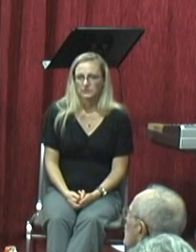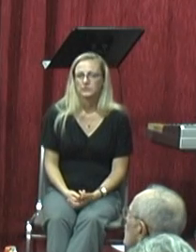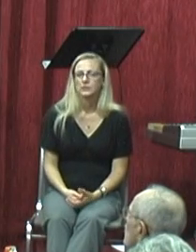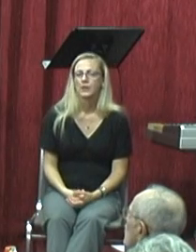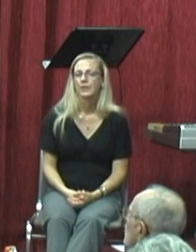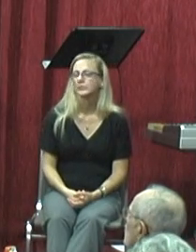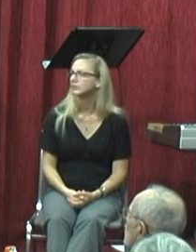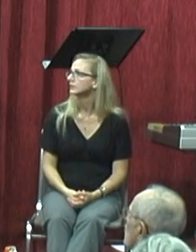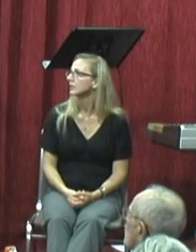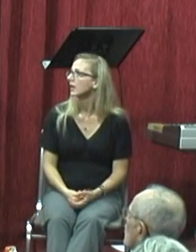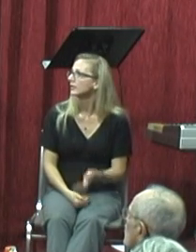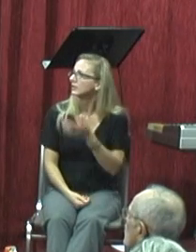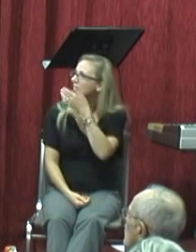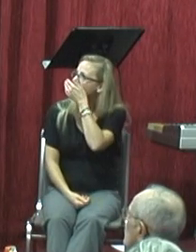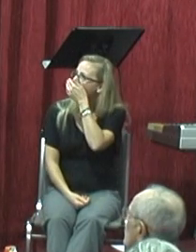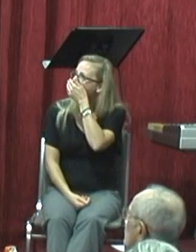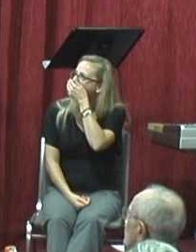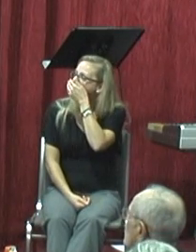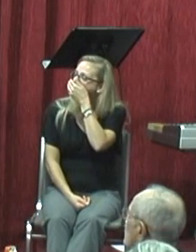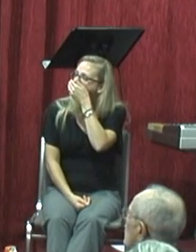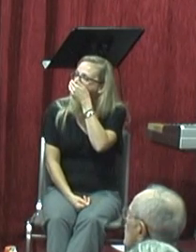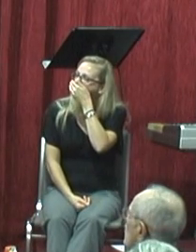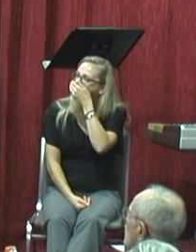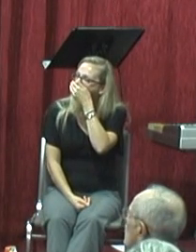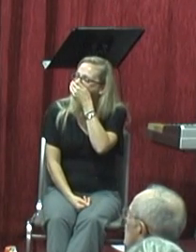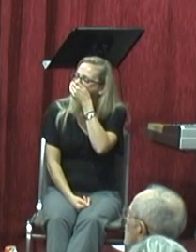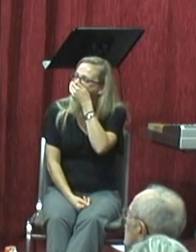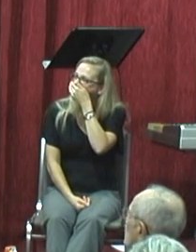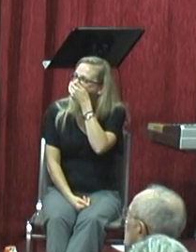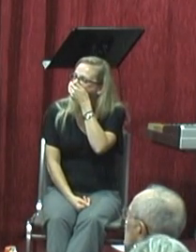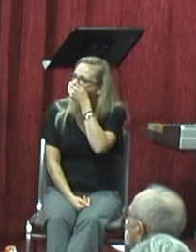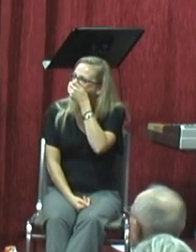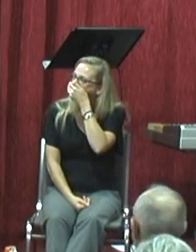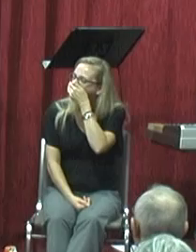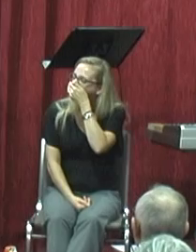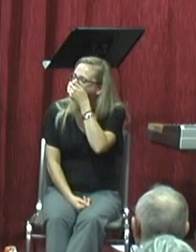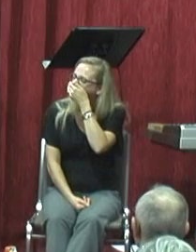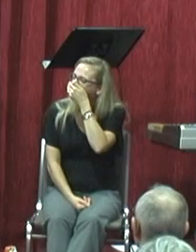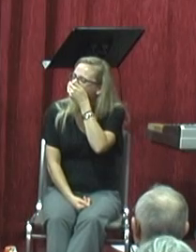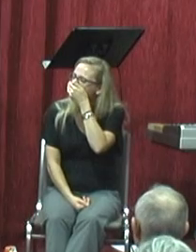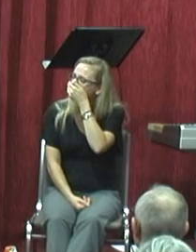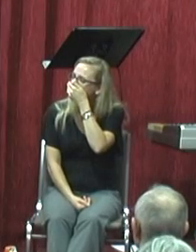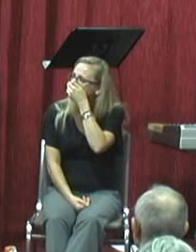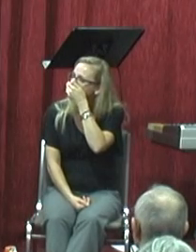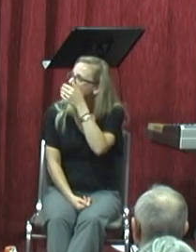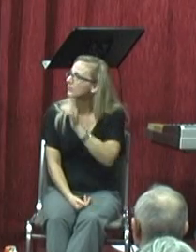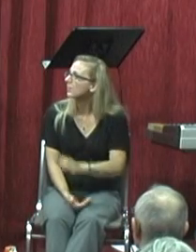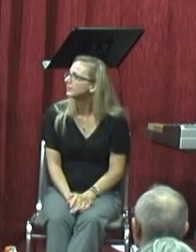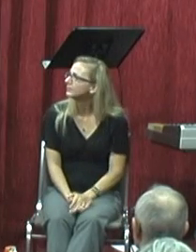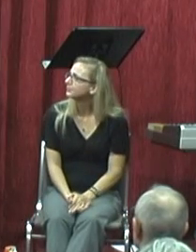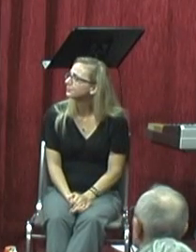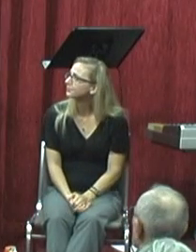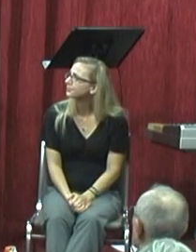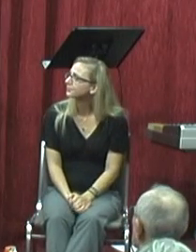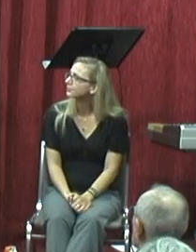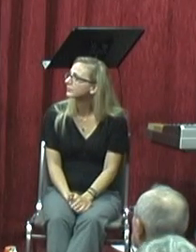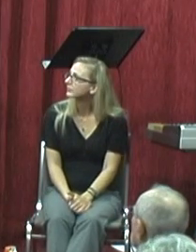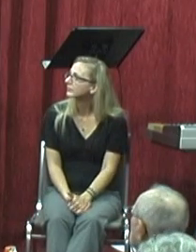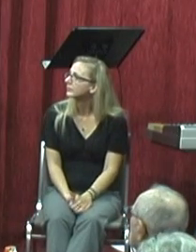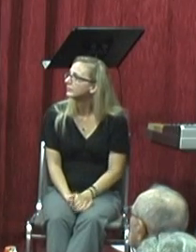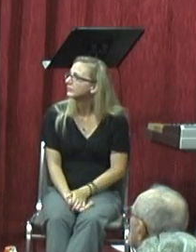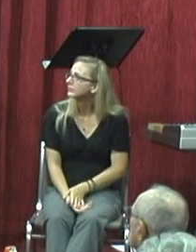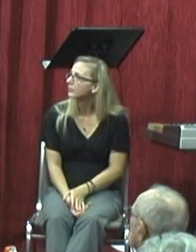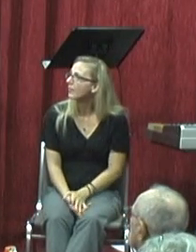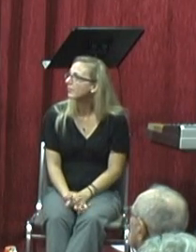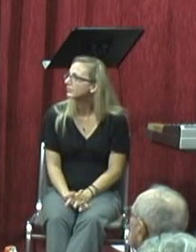Take its blood, and dab it on the tip of the right ear of Aaron, on the tip of the right ears of his sons, on the thumb of their right